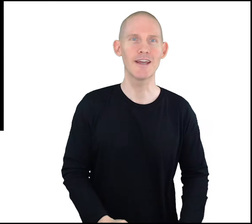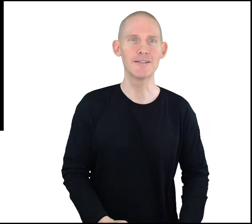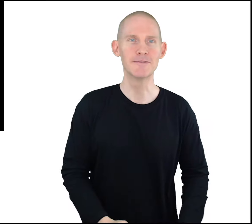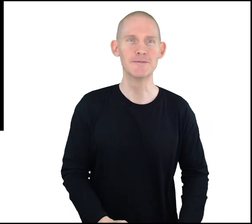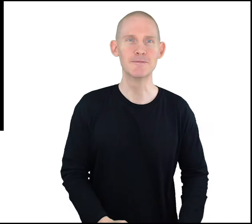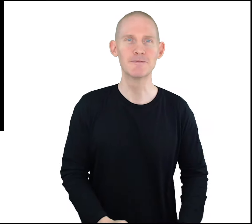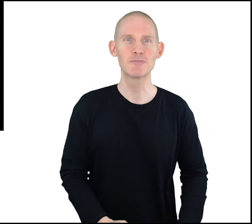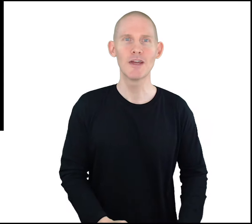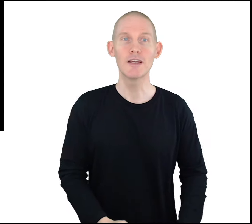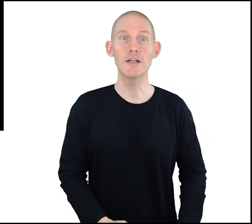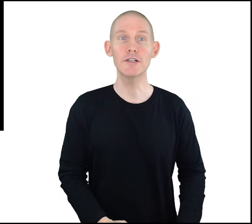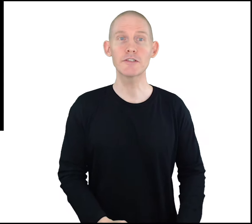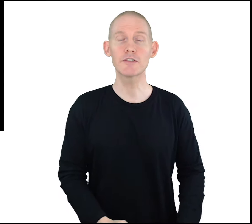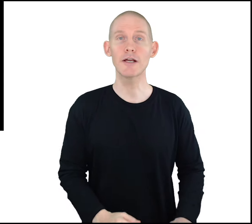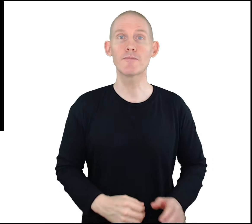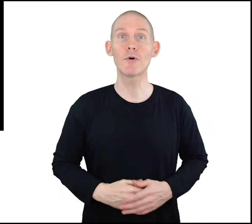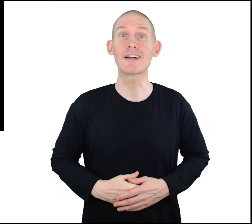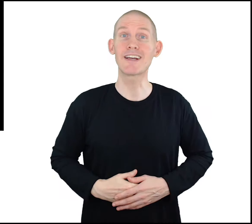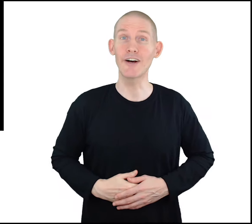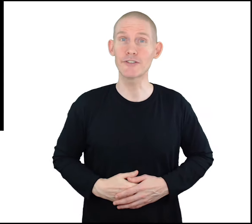Okay. Here is a sign for cousin.